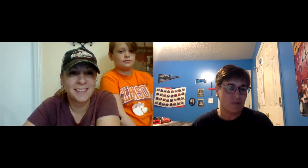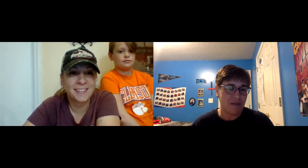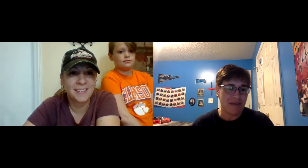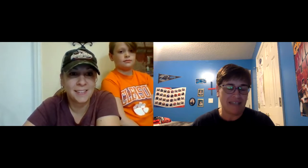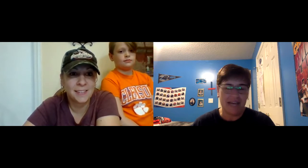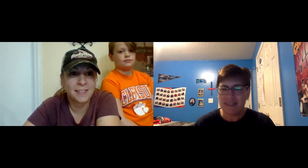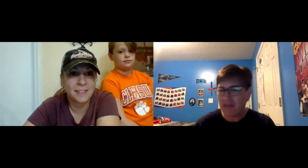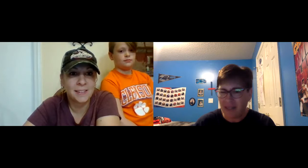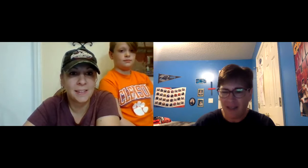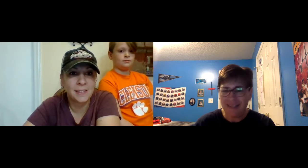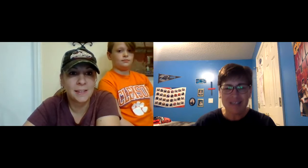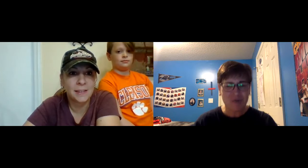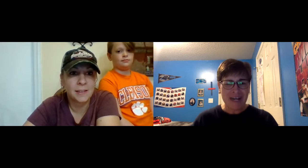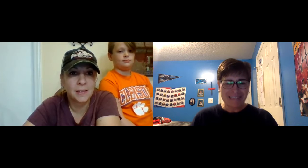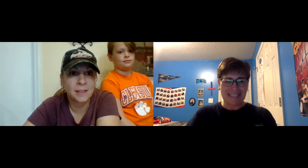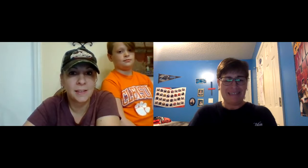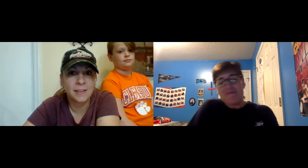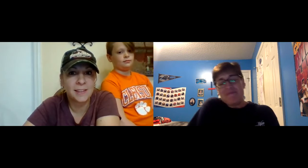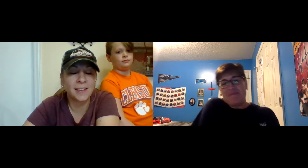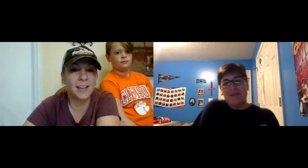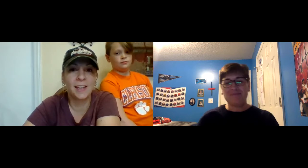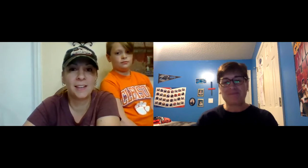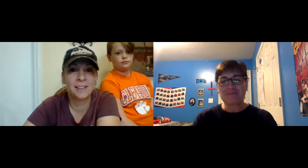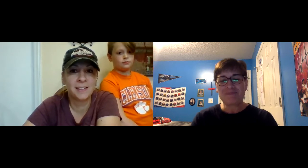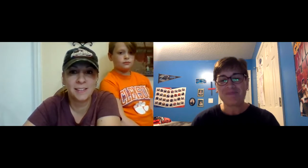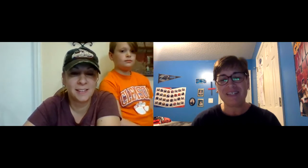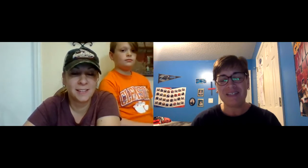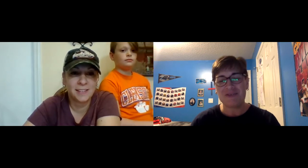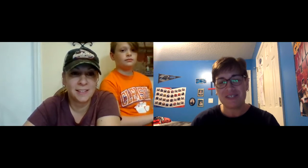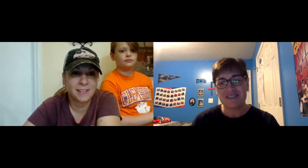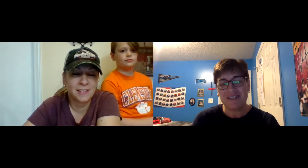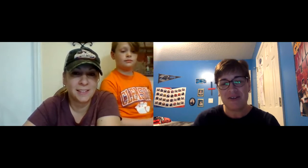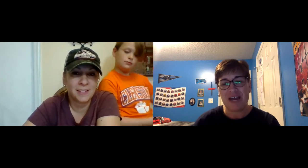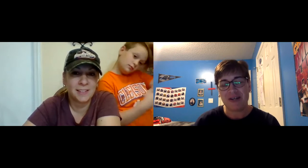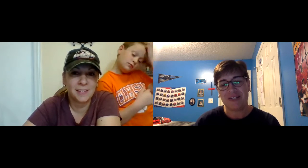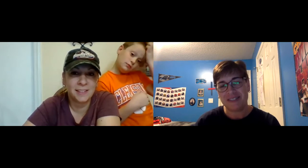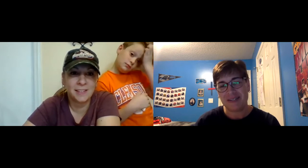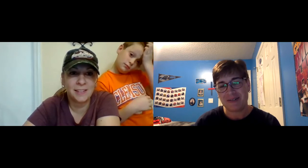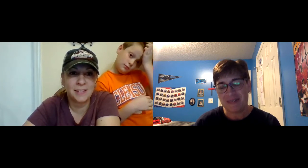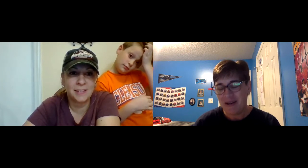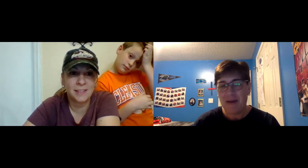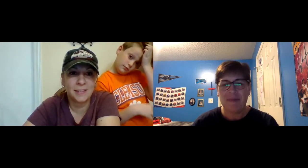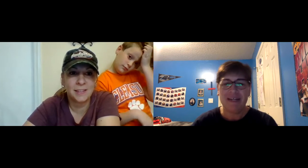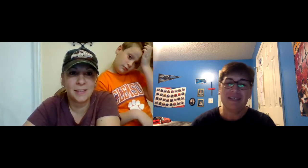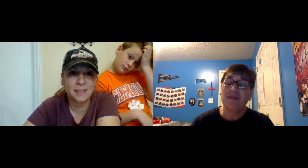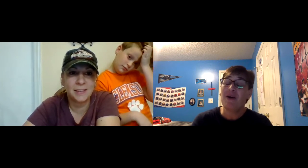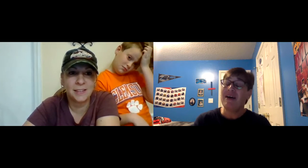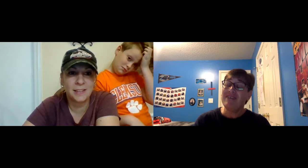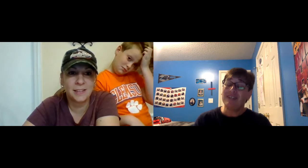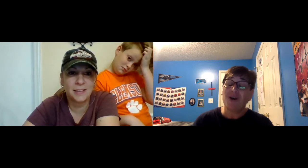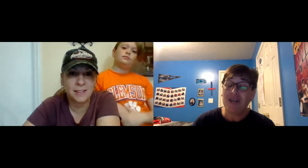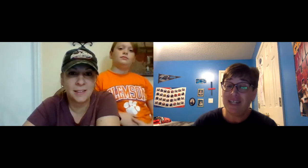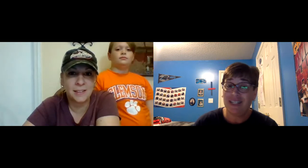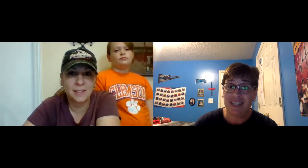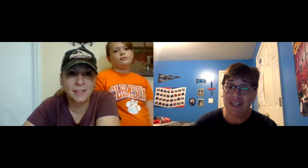house was about my size. I'm like, that's crazy. Yeah. But they were just, that good. So, but yes, but no, I have